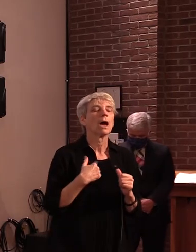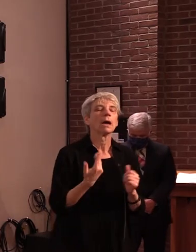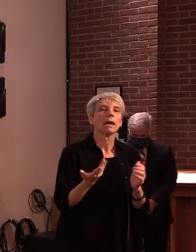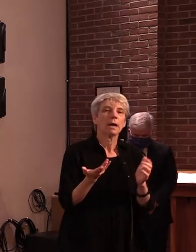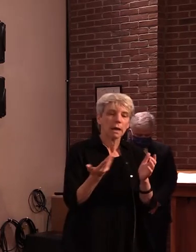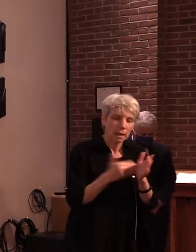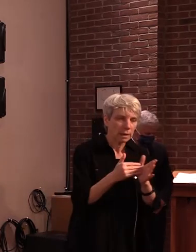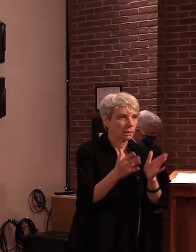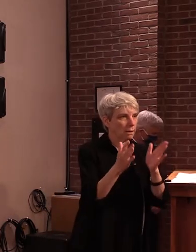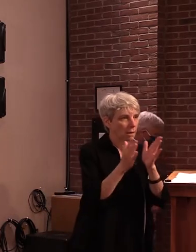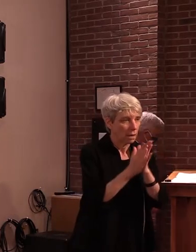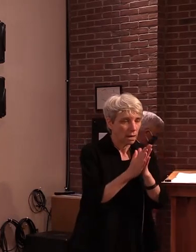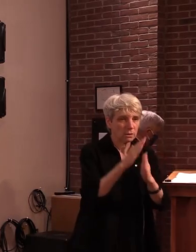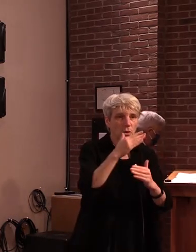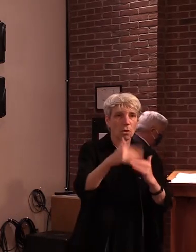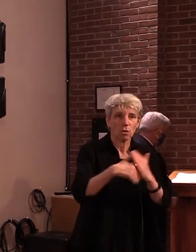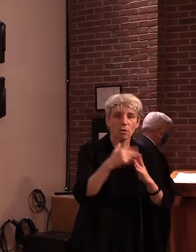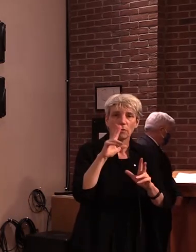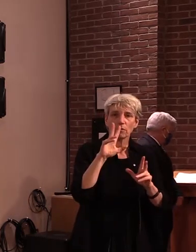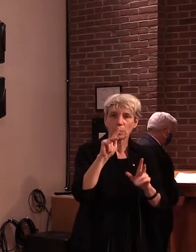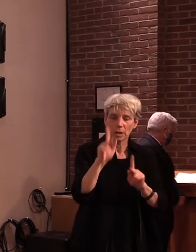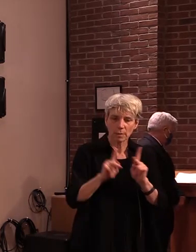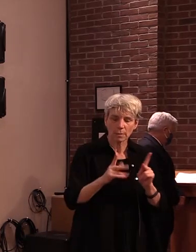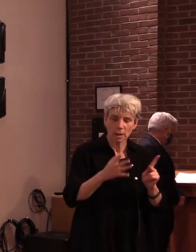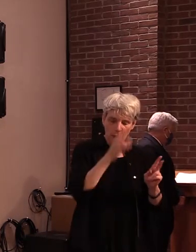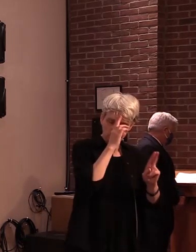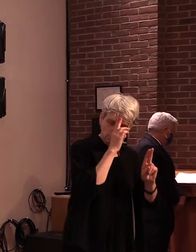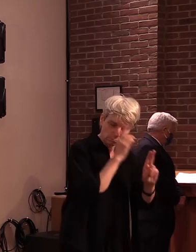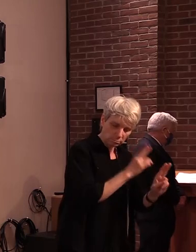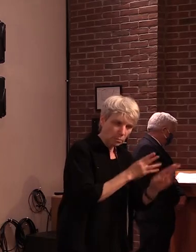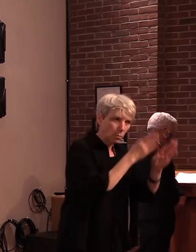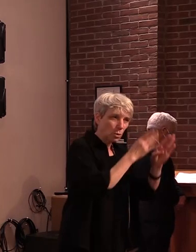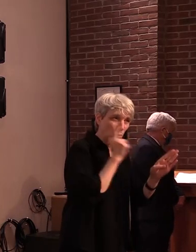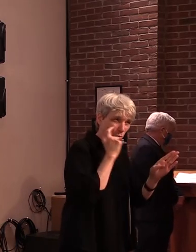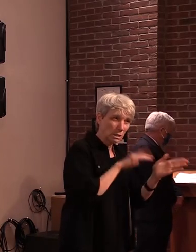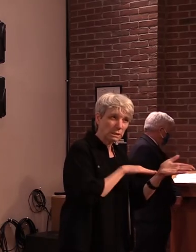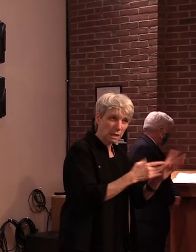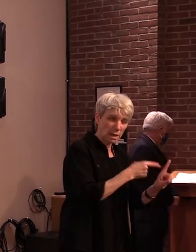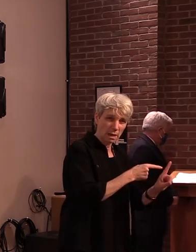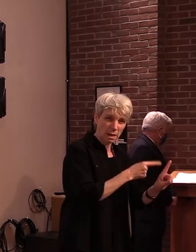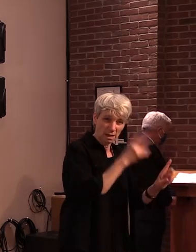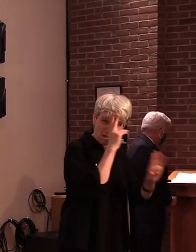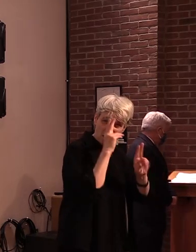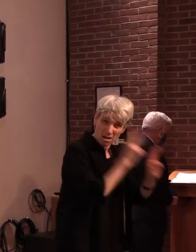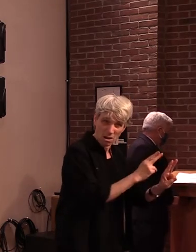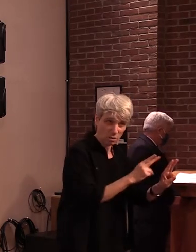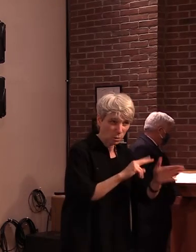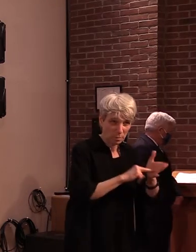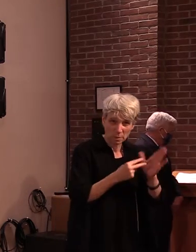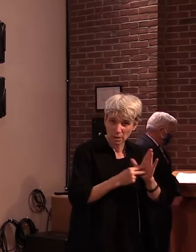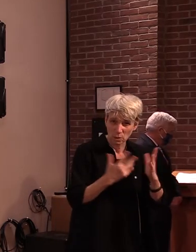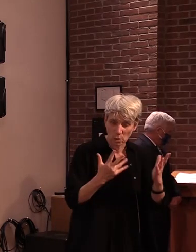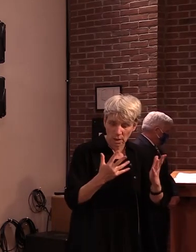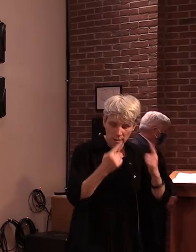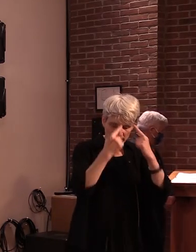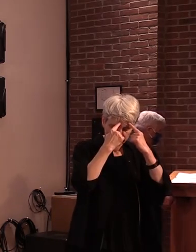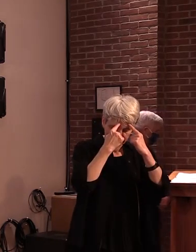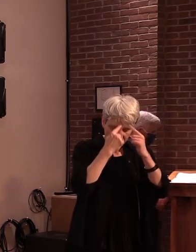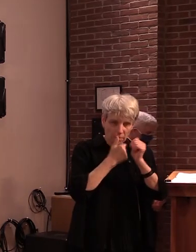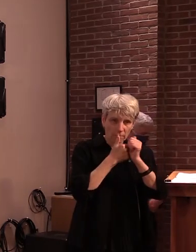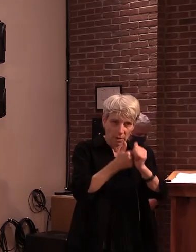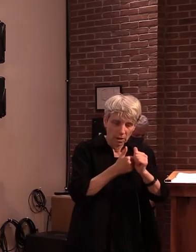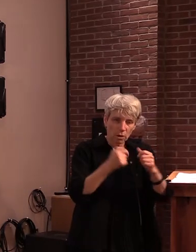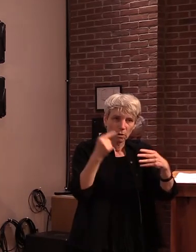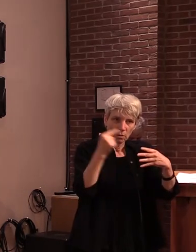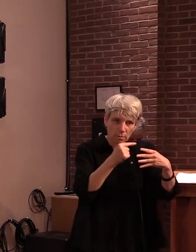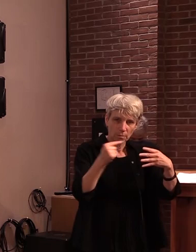again join me in honoring this latest loss in our community by recommitting to doing everything we can to keep each other